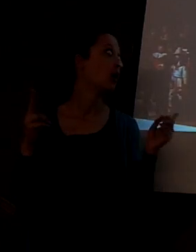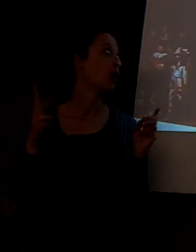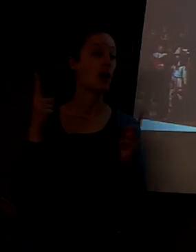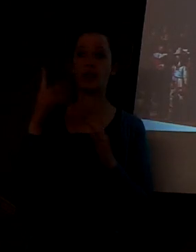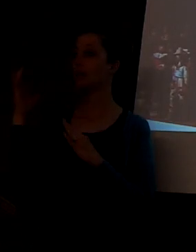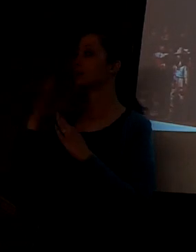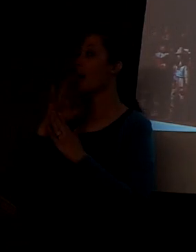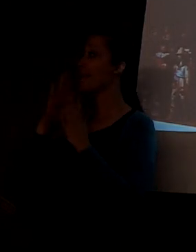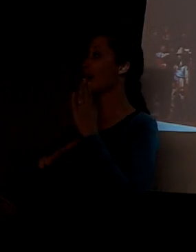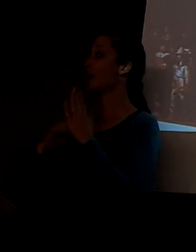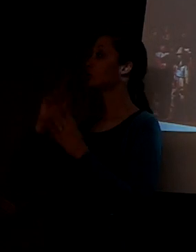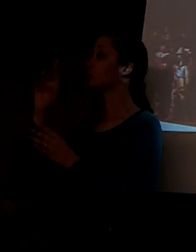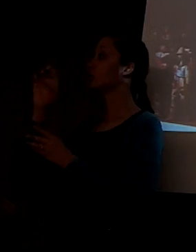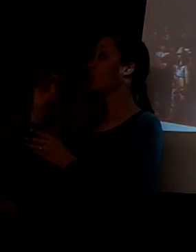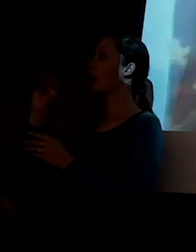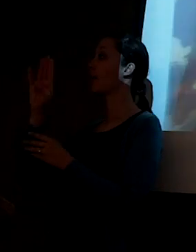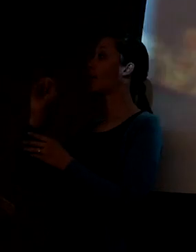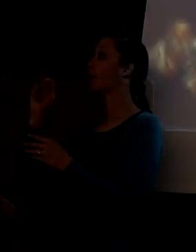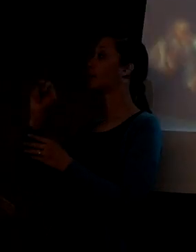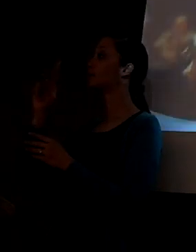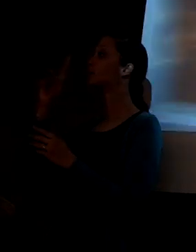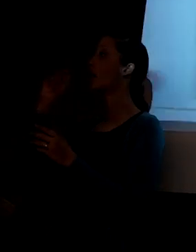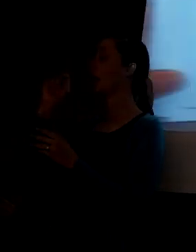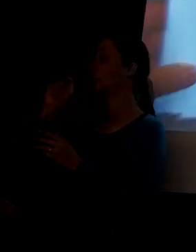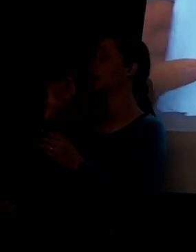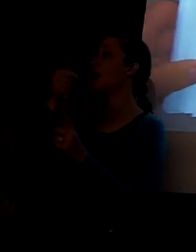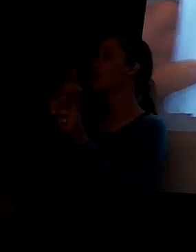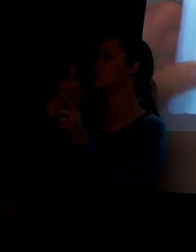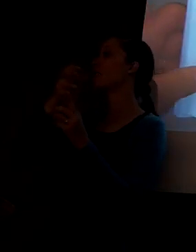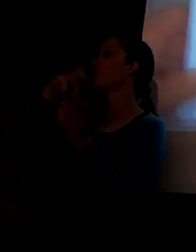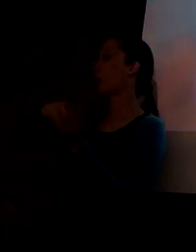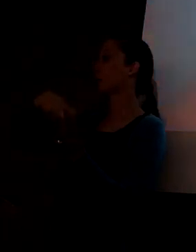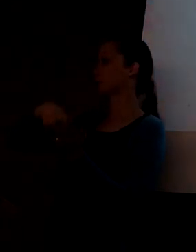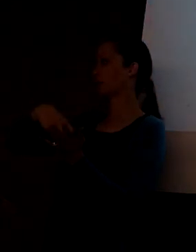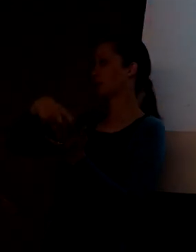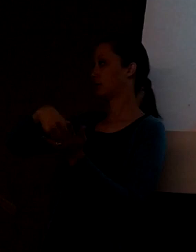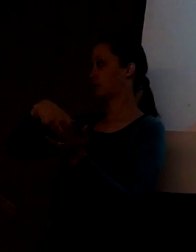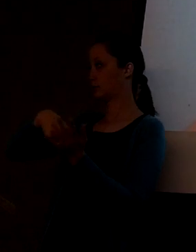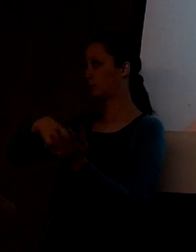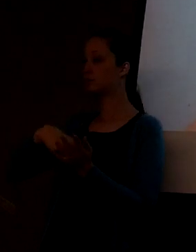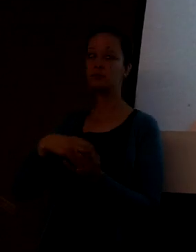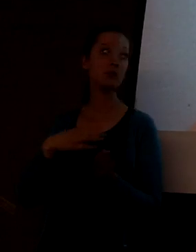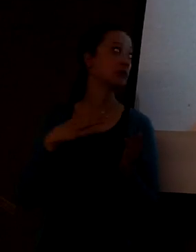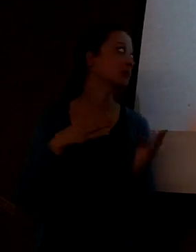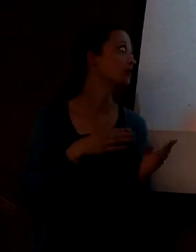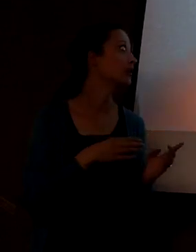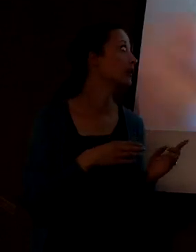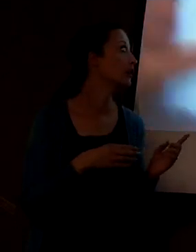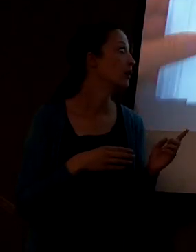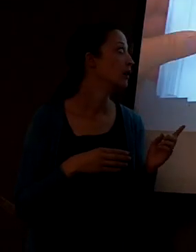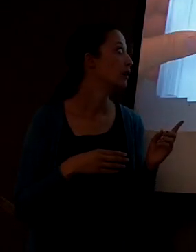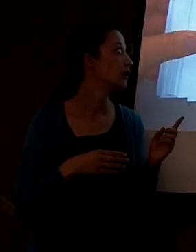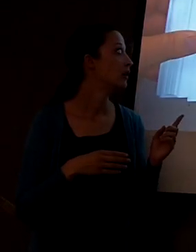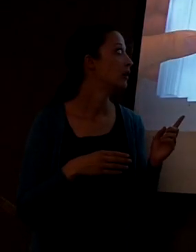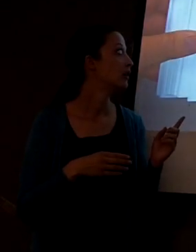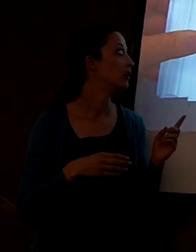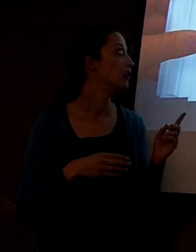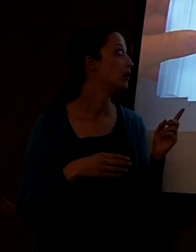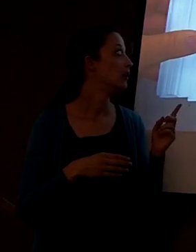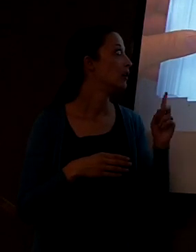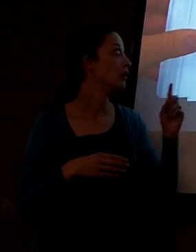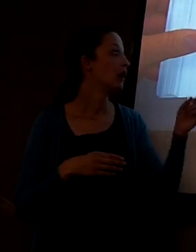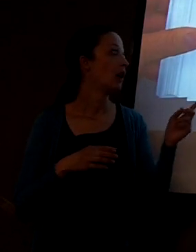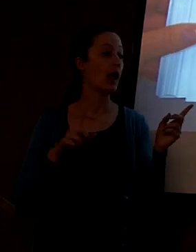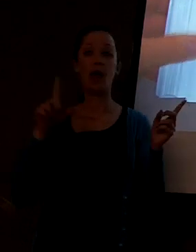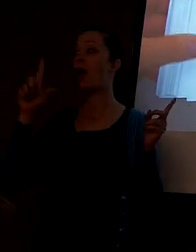Rembrandt. This is his wife, Saskia. Then you have Vermeer at that time. You have